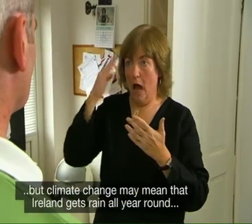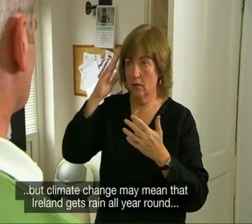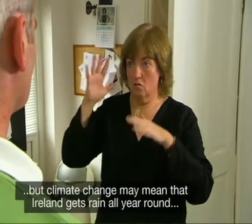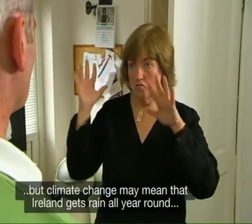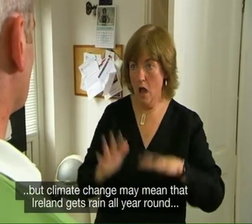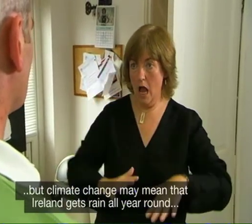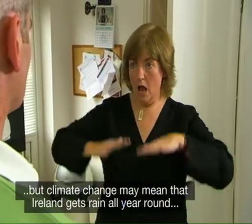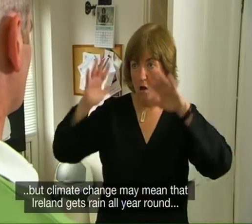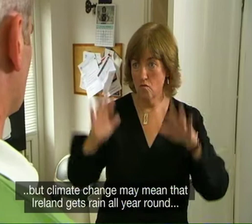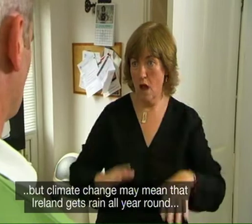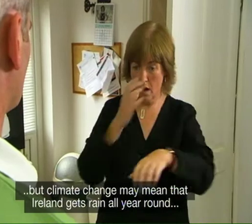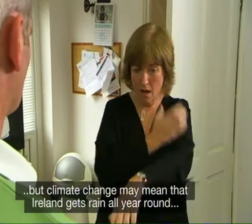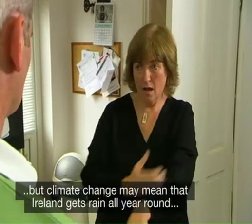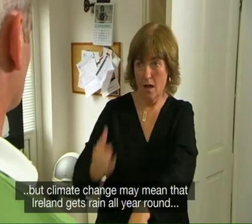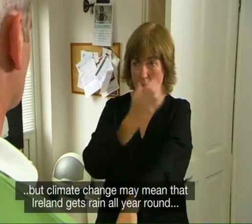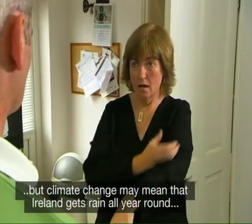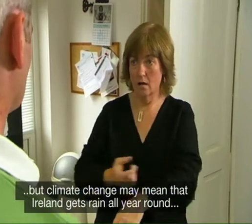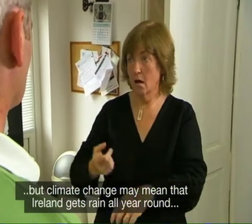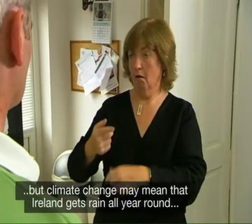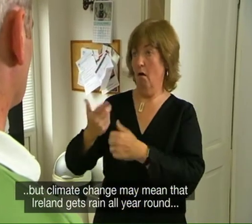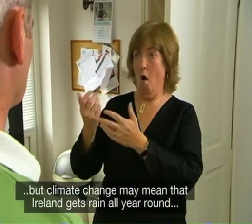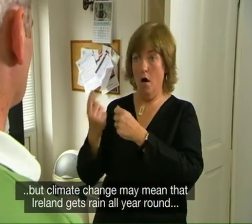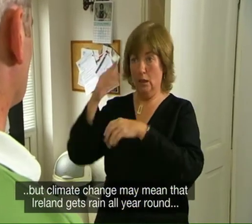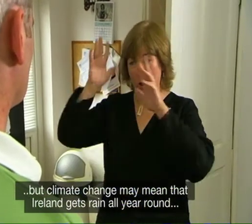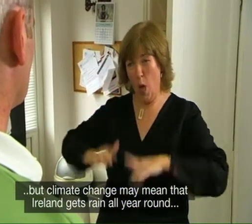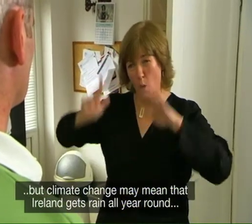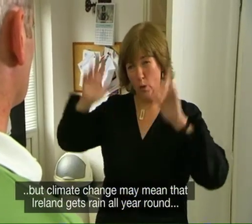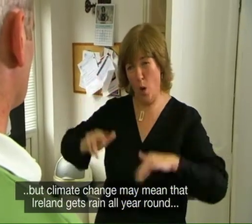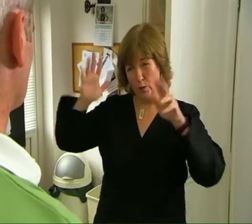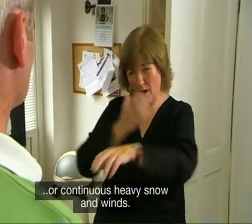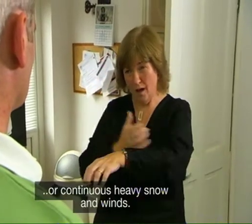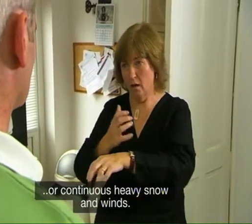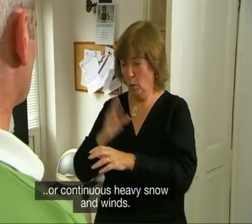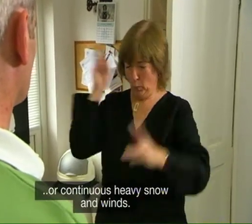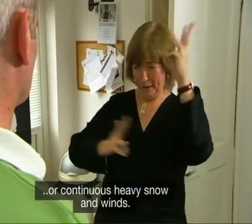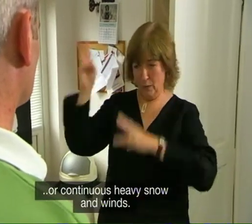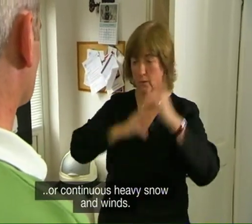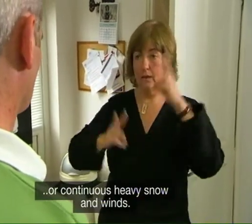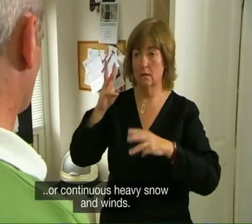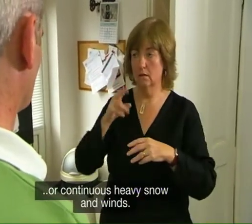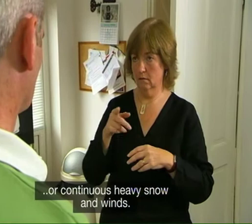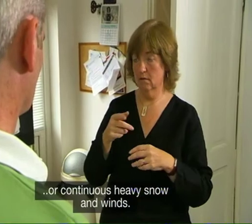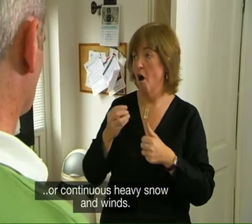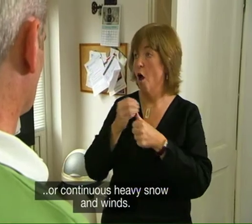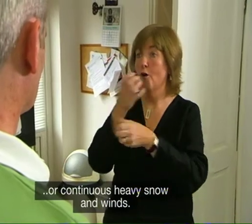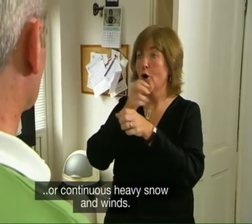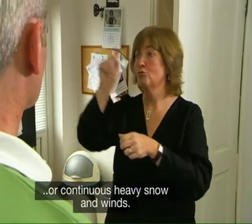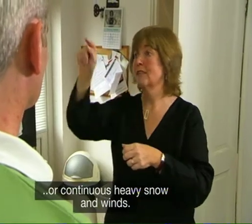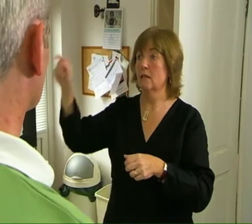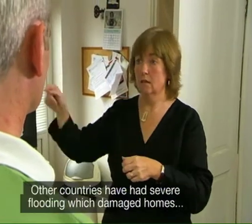But climate change may mean that Ireland gets rain all year round, or continuous heavy snow and winds.